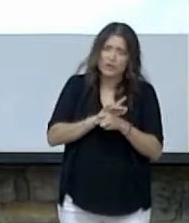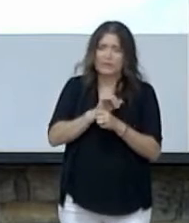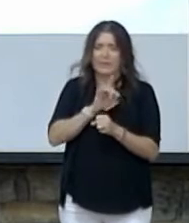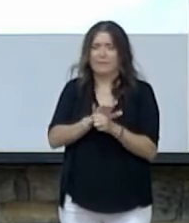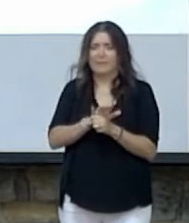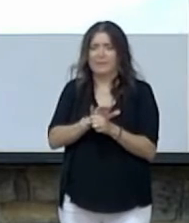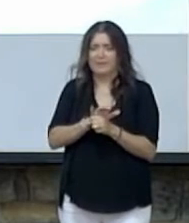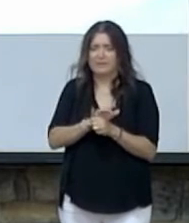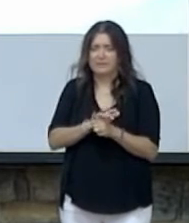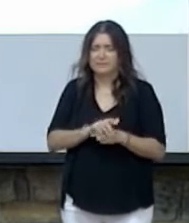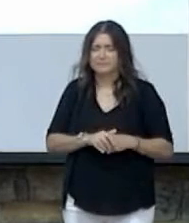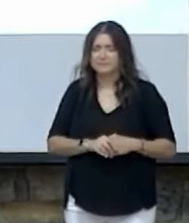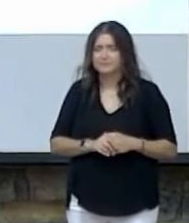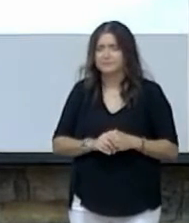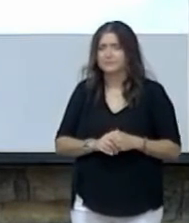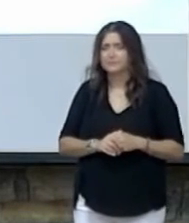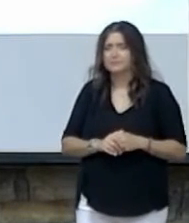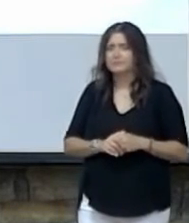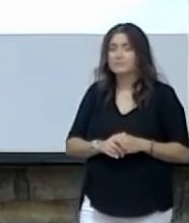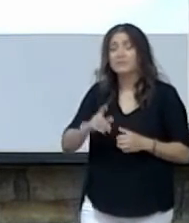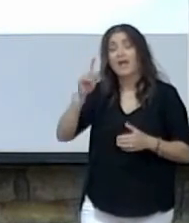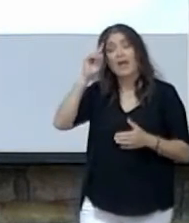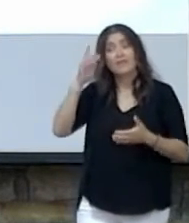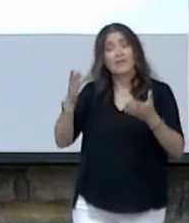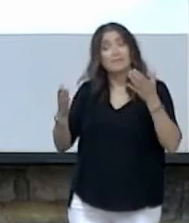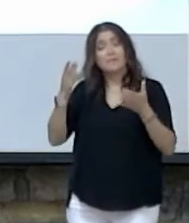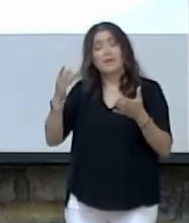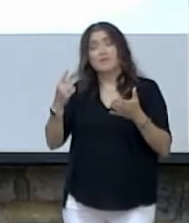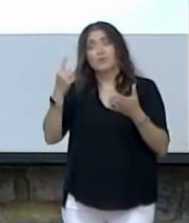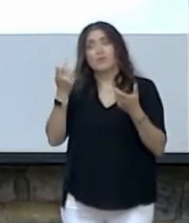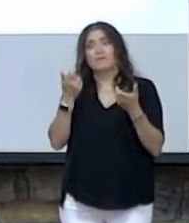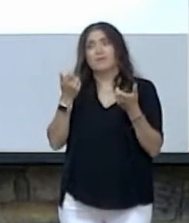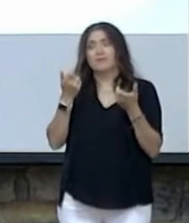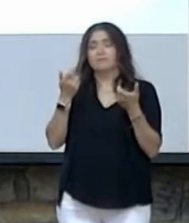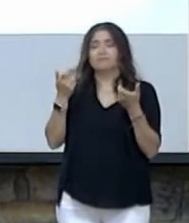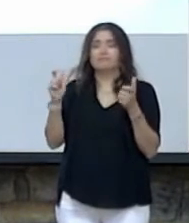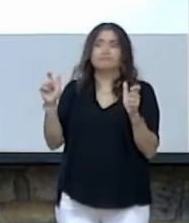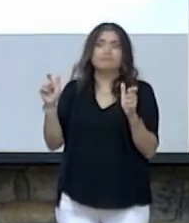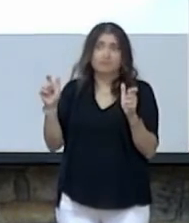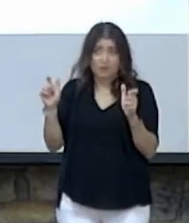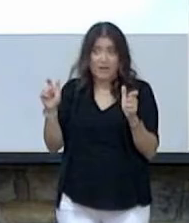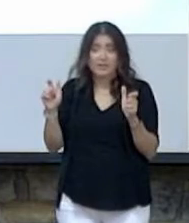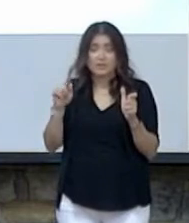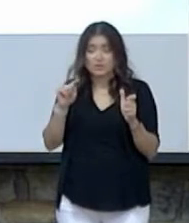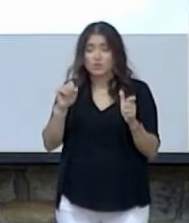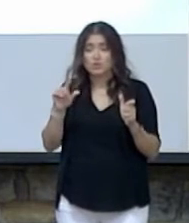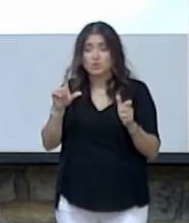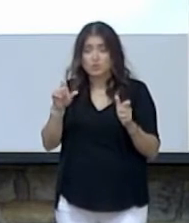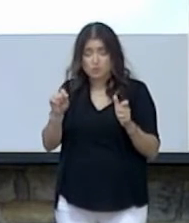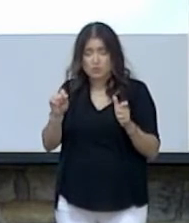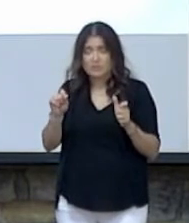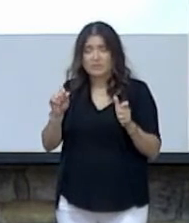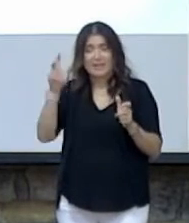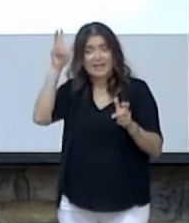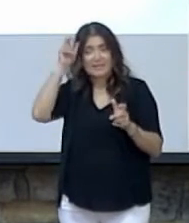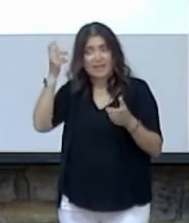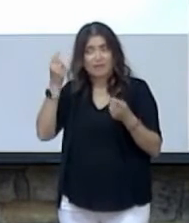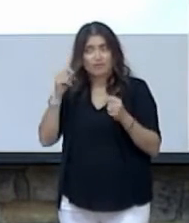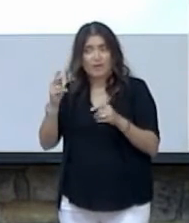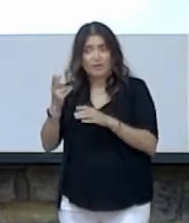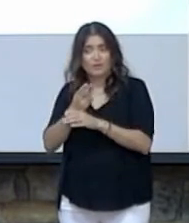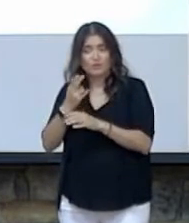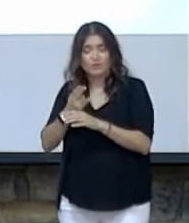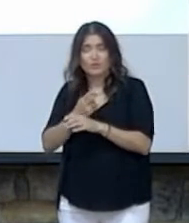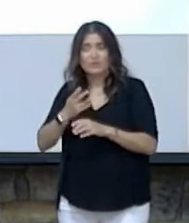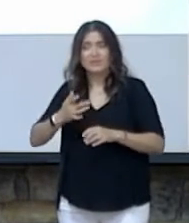way. I think maybe one of the greatest tools that Satan tries to use against us is feeling like